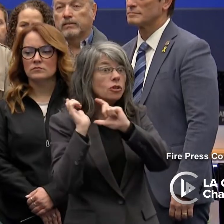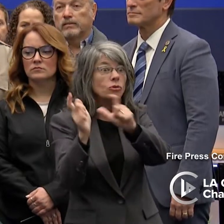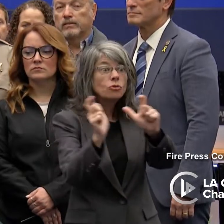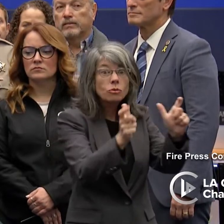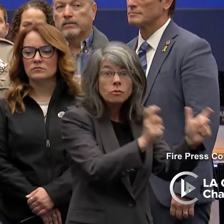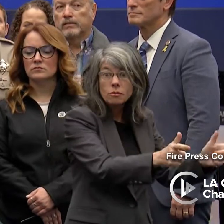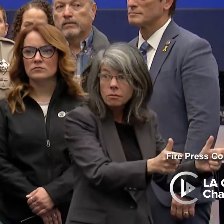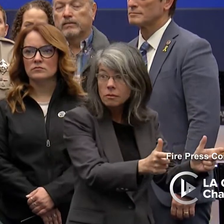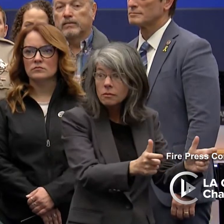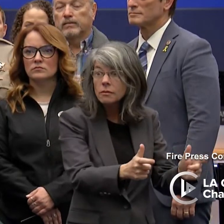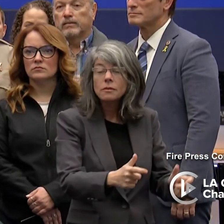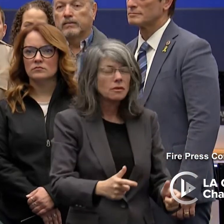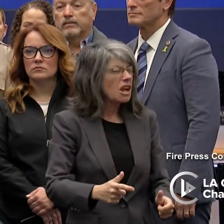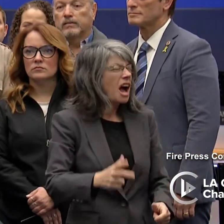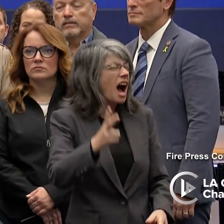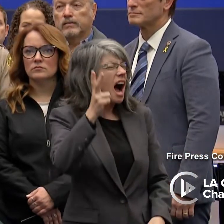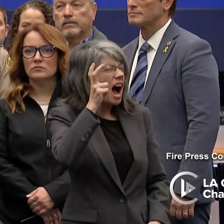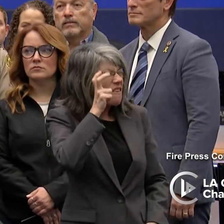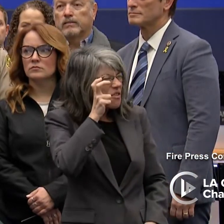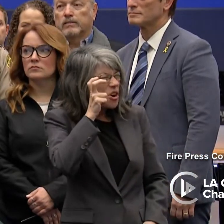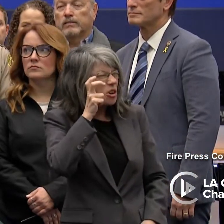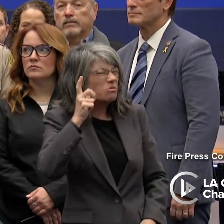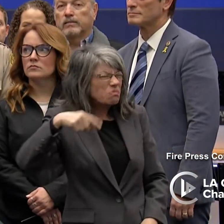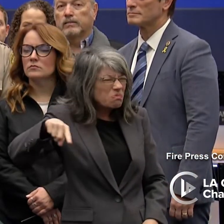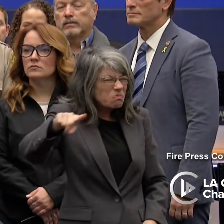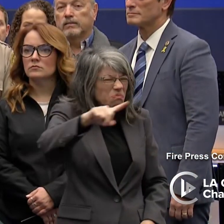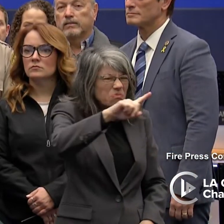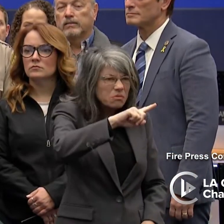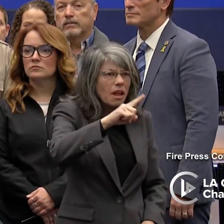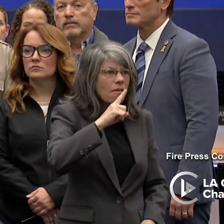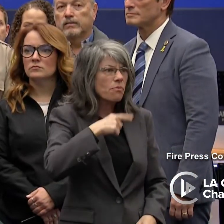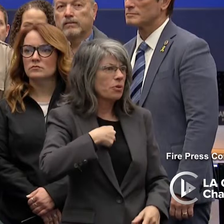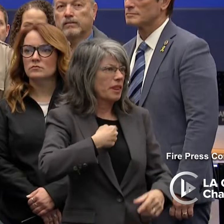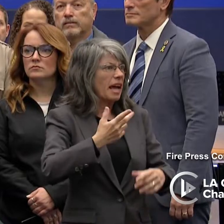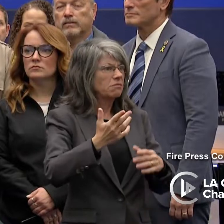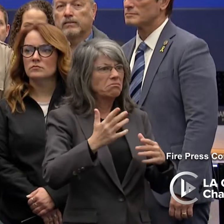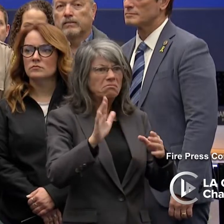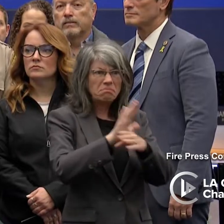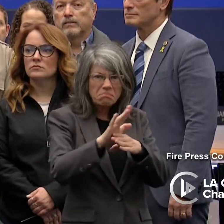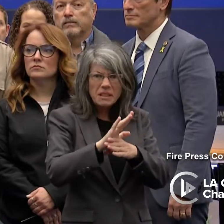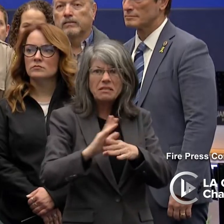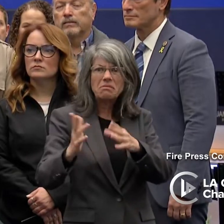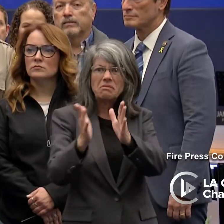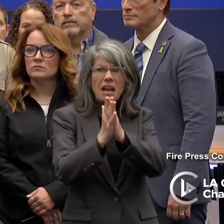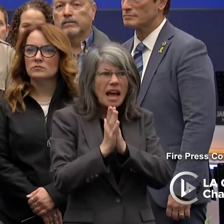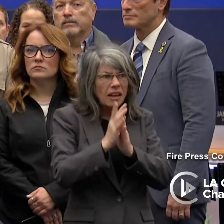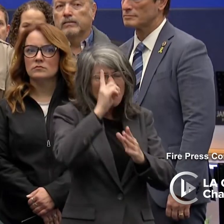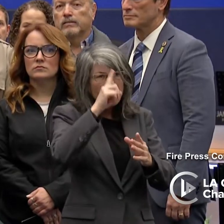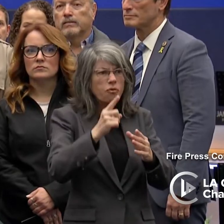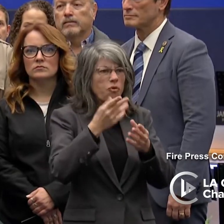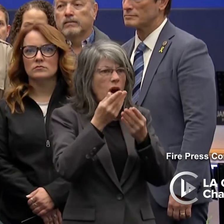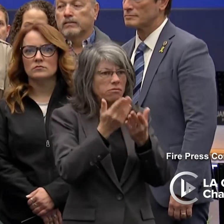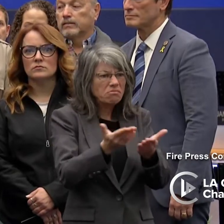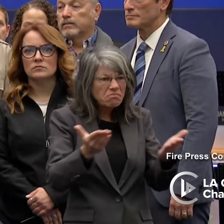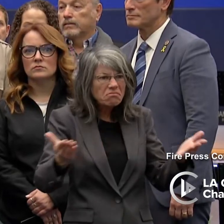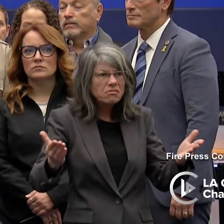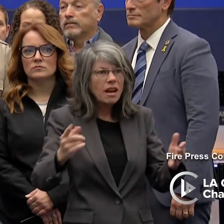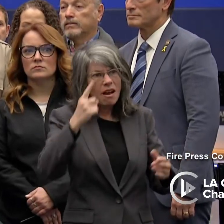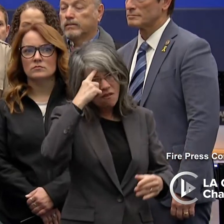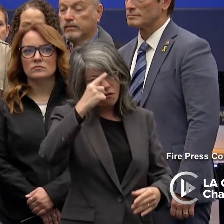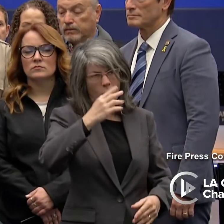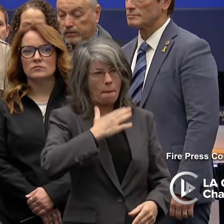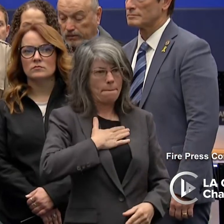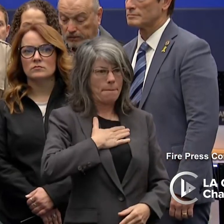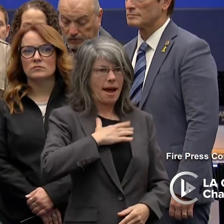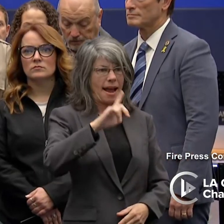donations. I have heard that there are organizations that are asking for donations for my LA